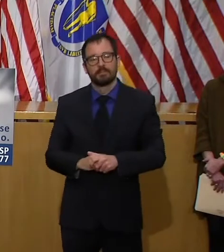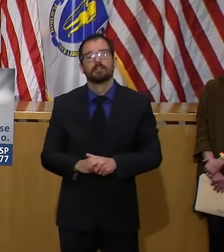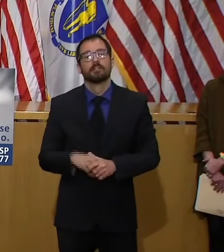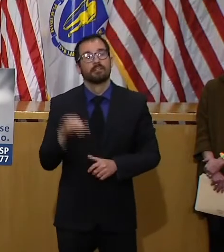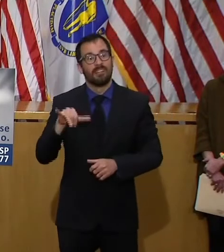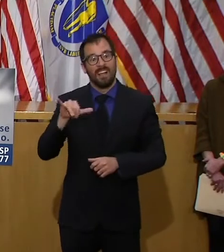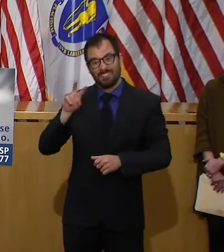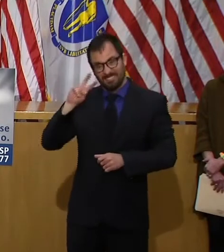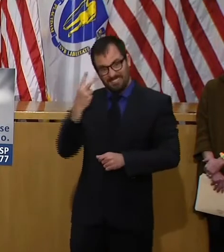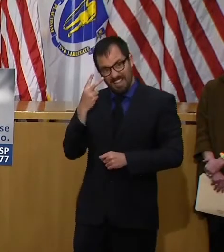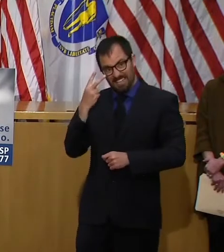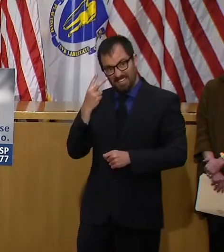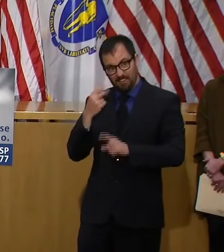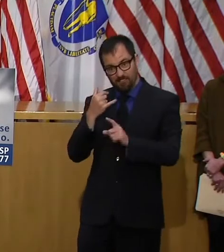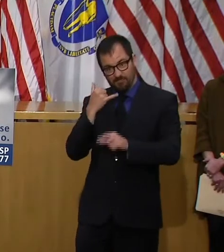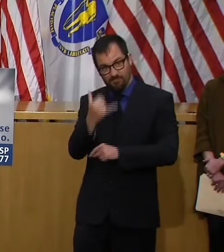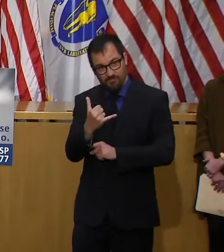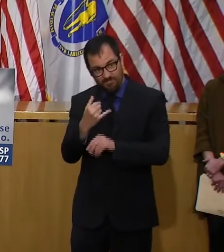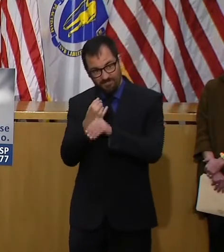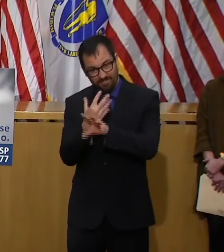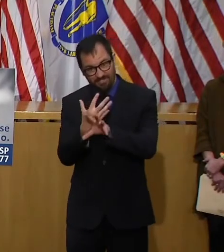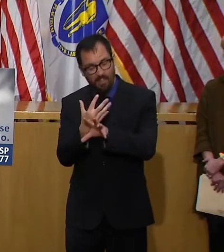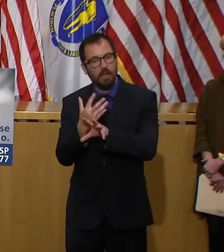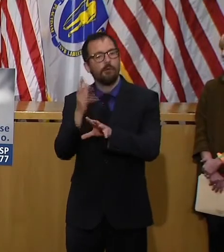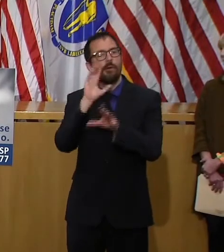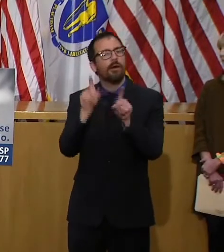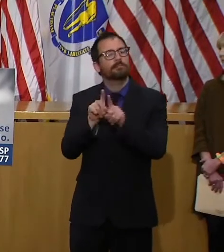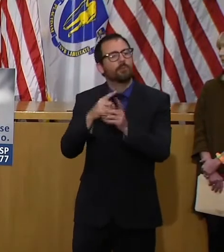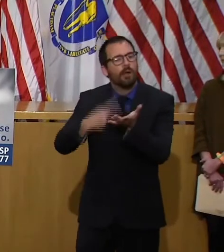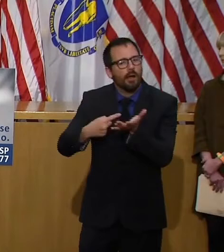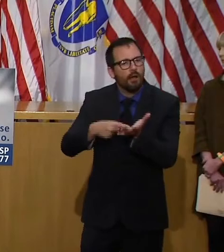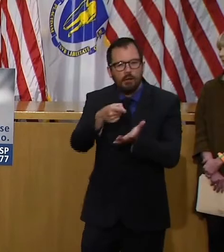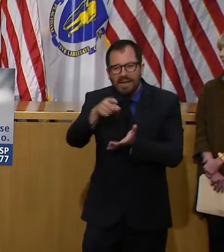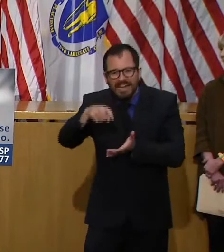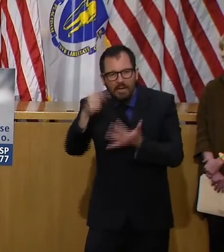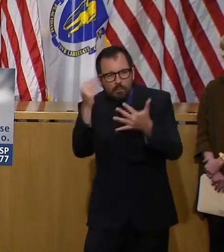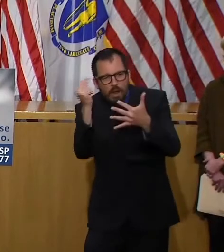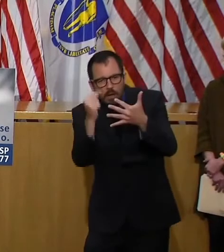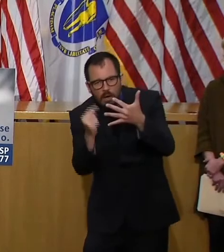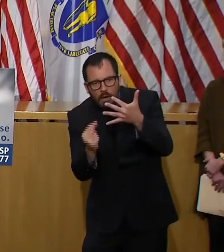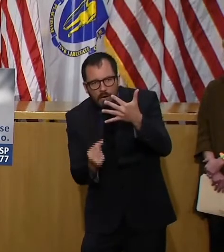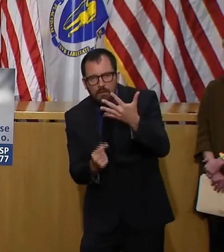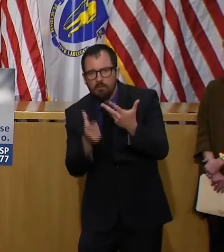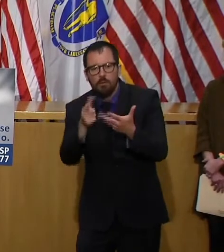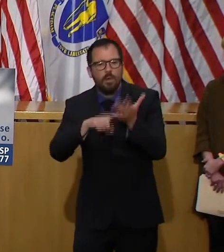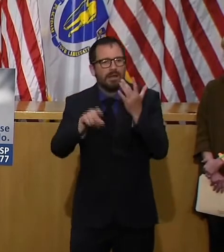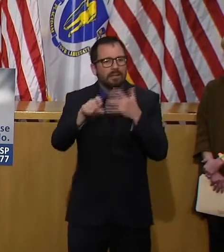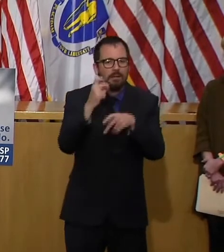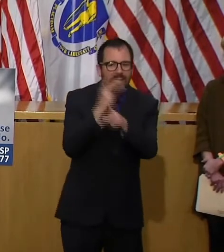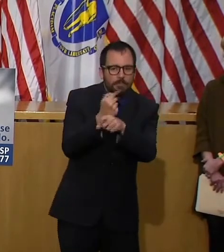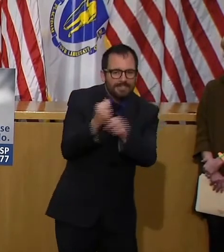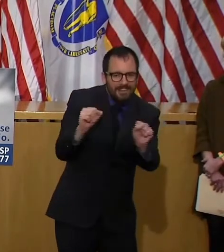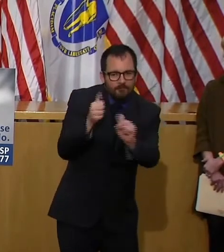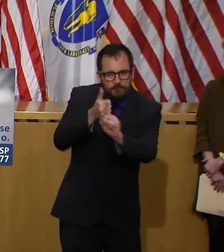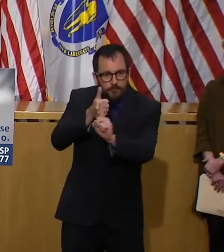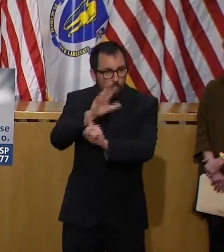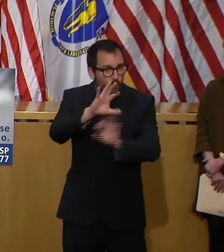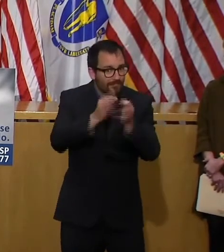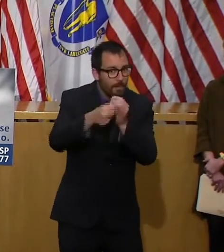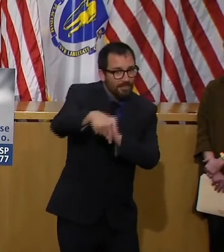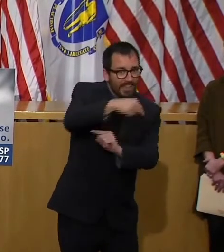family. In New Bedford, the contact tracing coordination between the New Bedford Health Department and the CTC